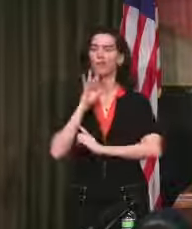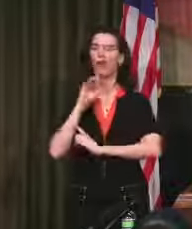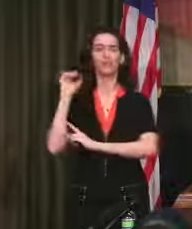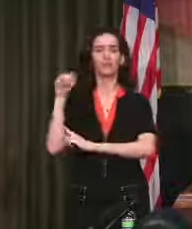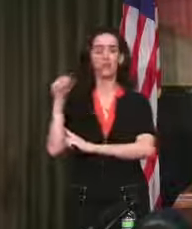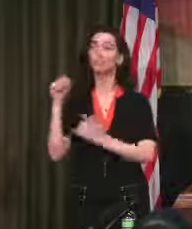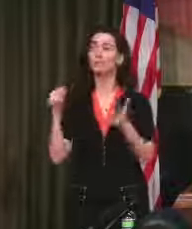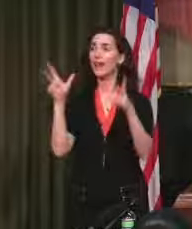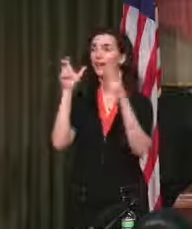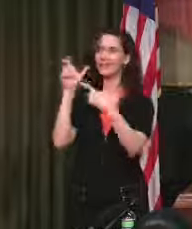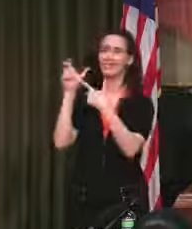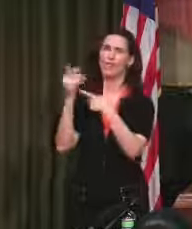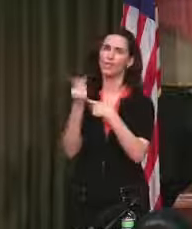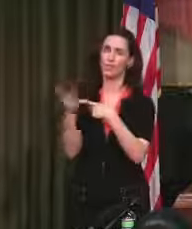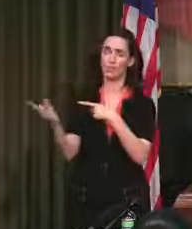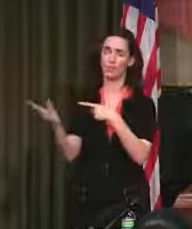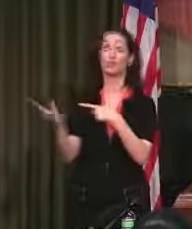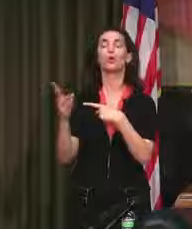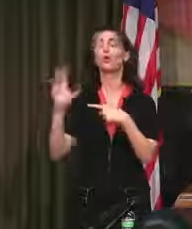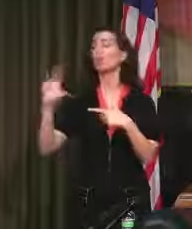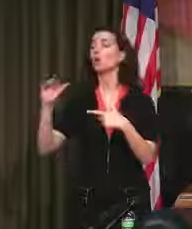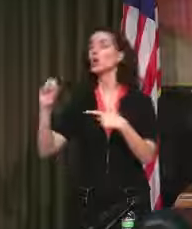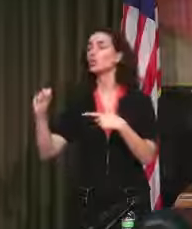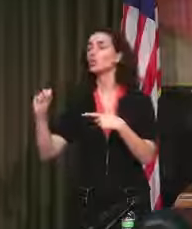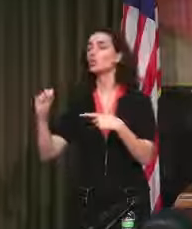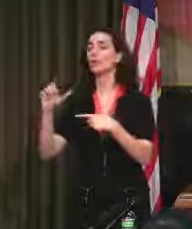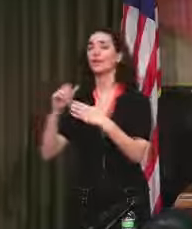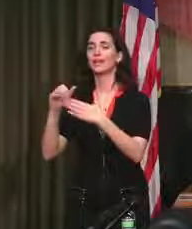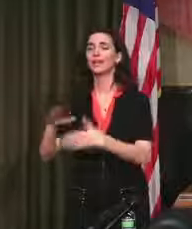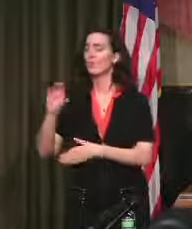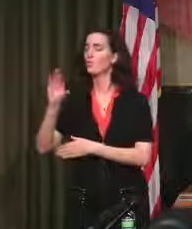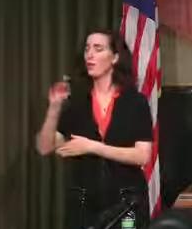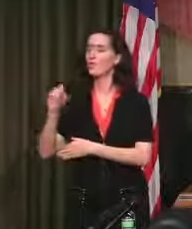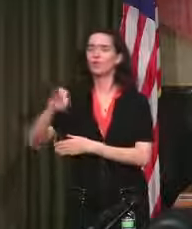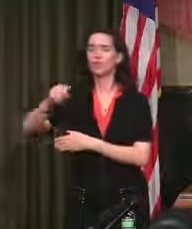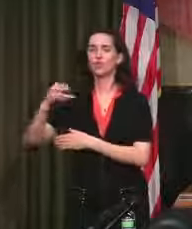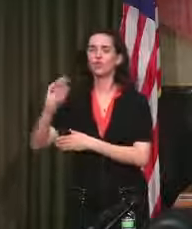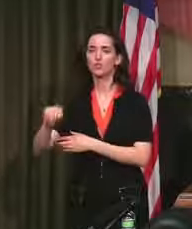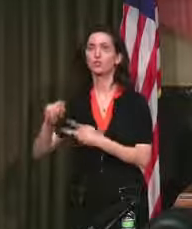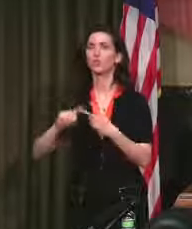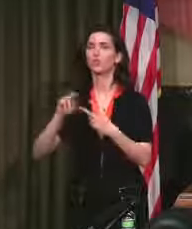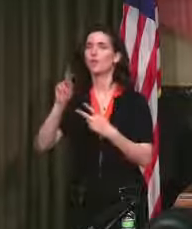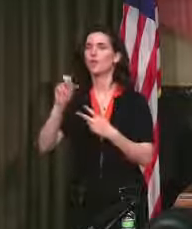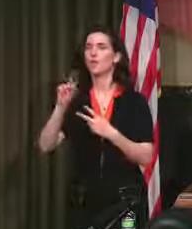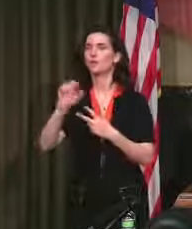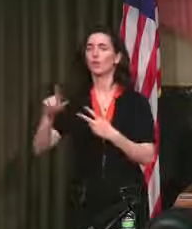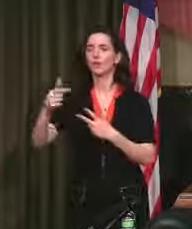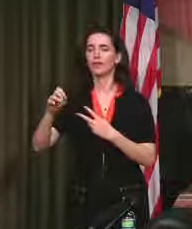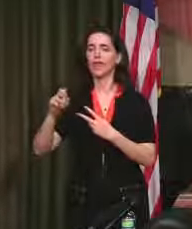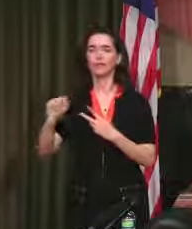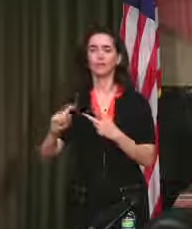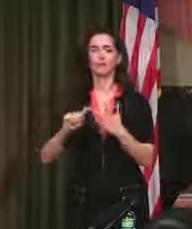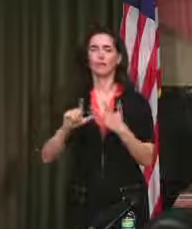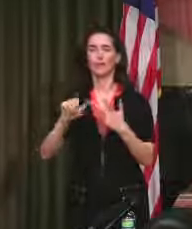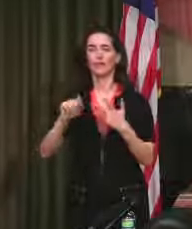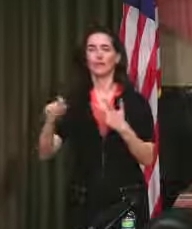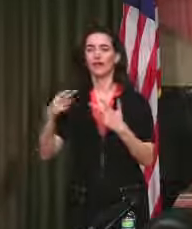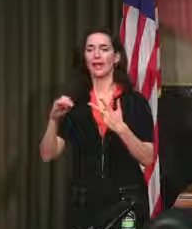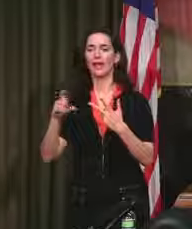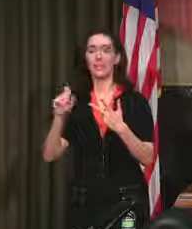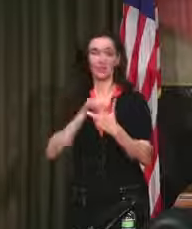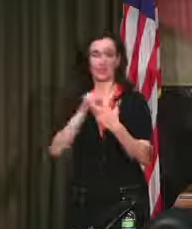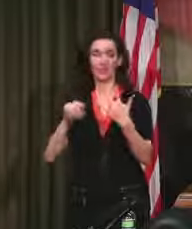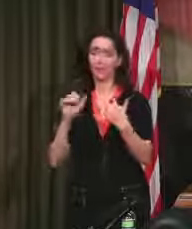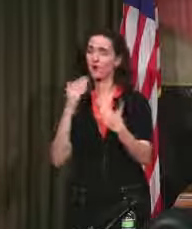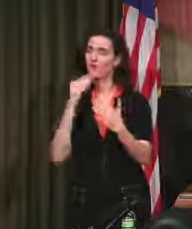short supply. But those caucus leaders, Robert Johnson, Randall Gaines, and Lance Harris, I want to thank them